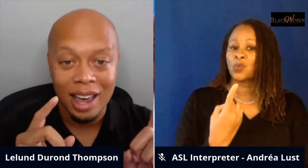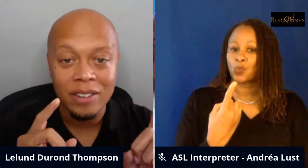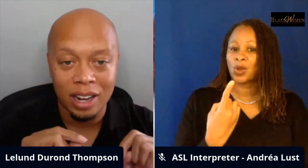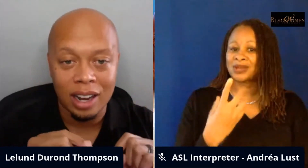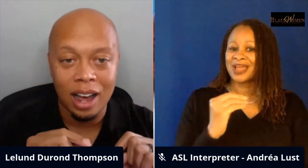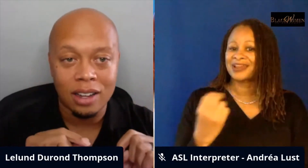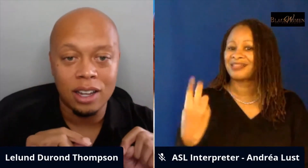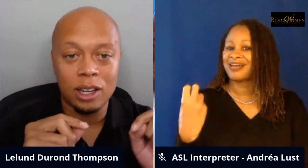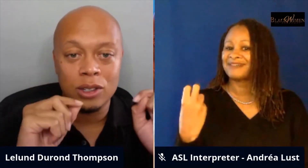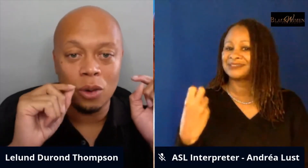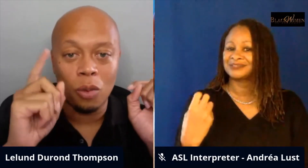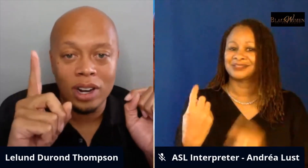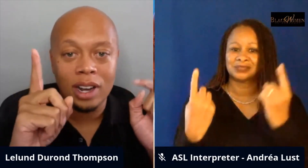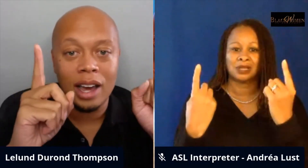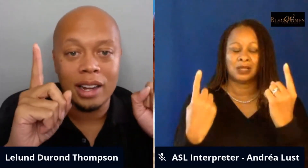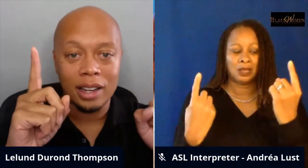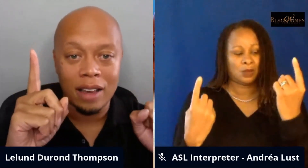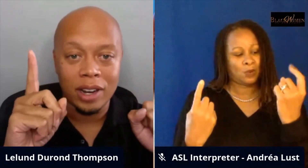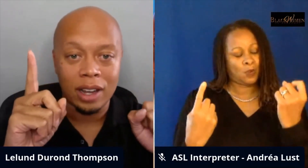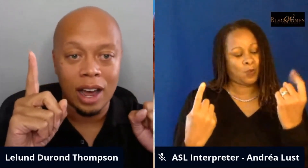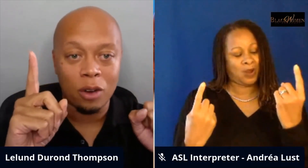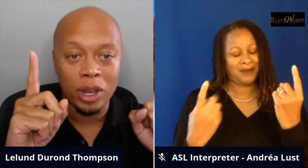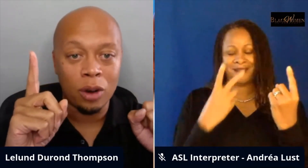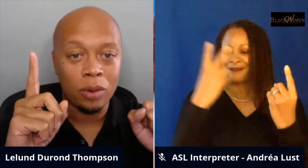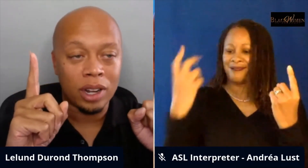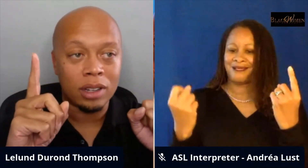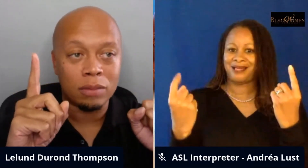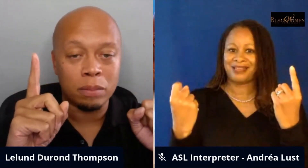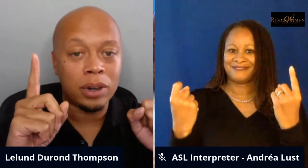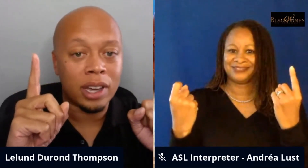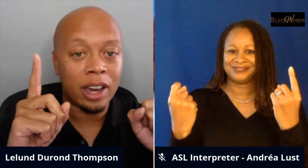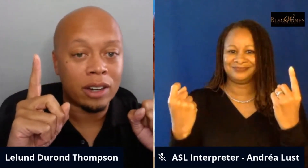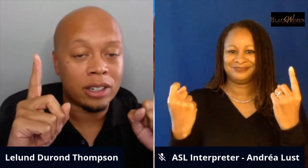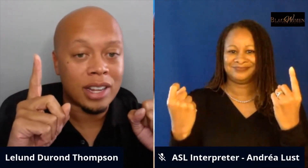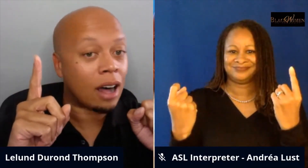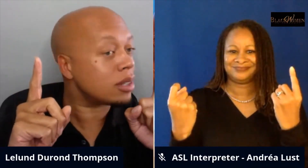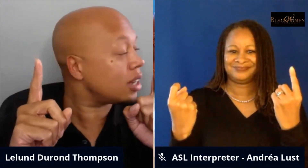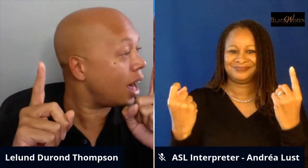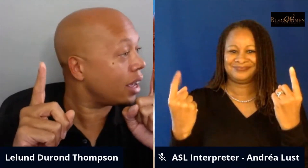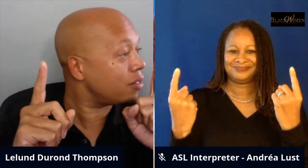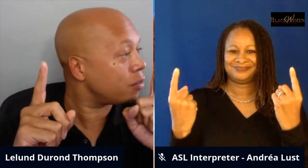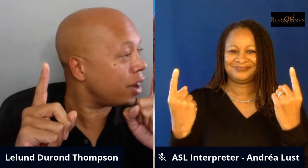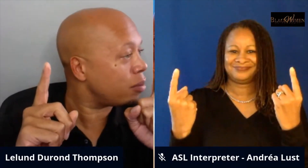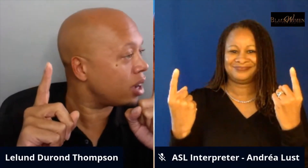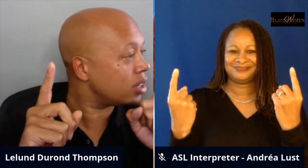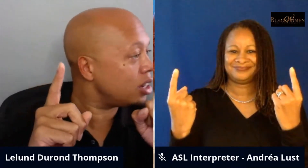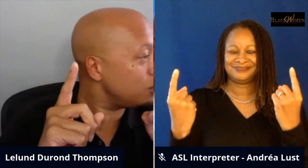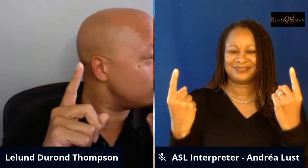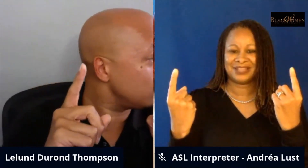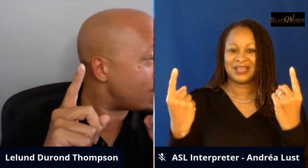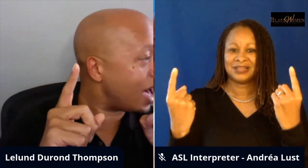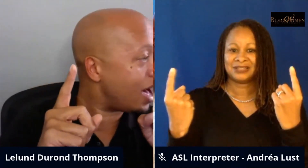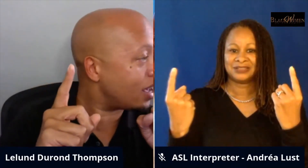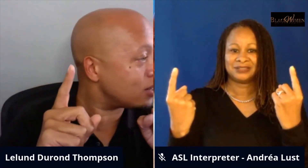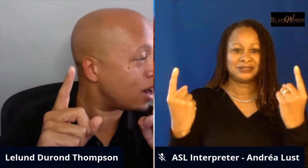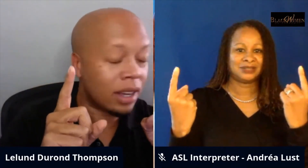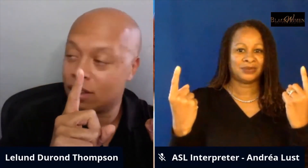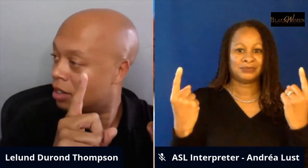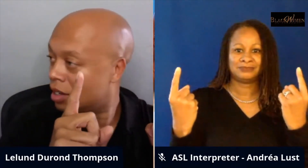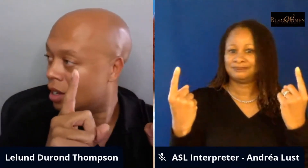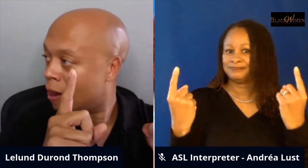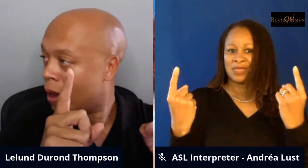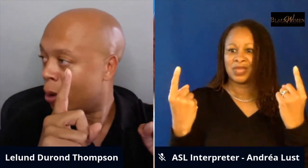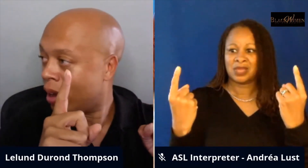and 11 o'clock. So 1 o'clock and 11 o'clock, we don't want to put characters outside of the frame because then you lose my eyes,